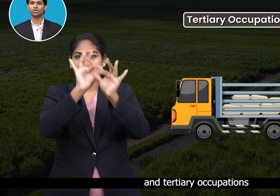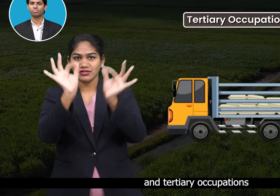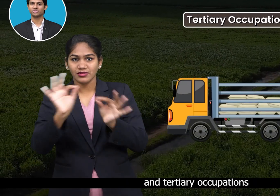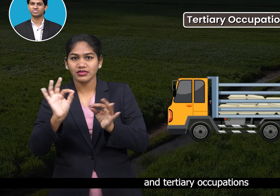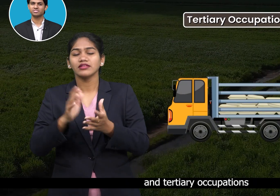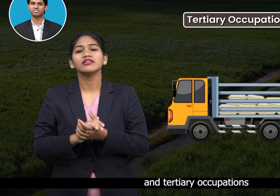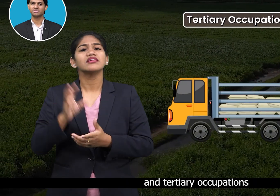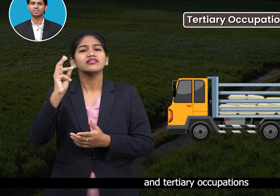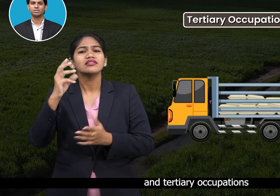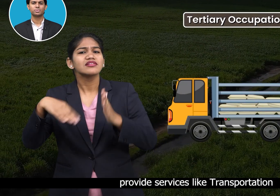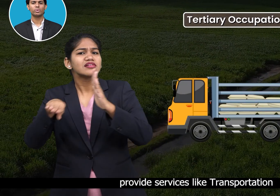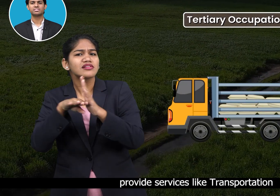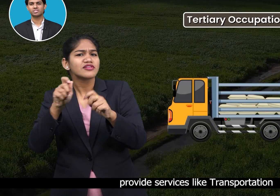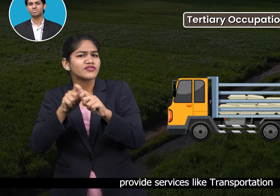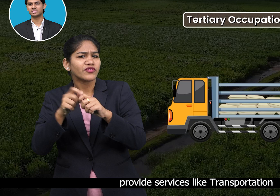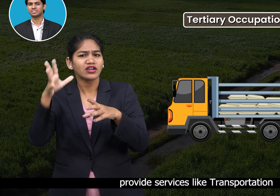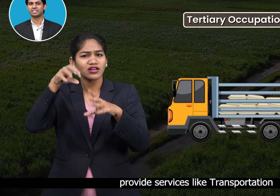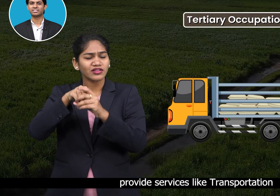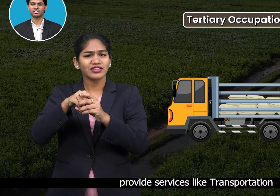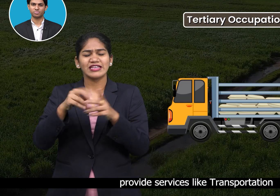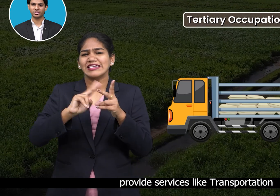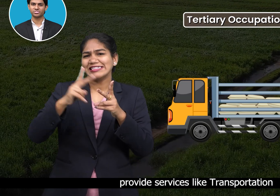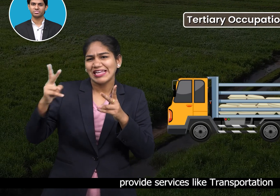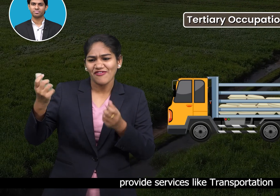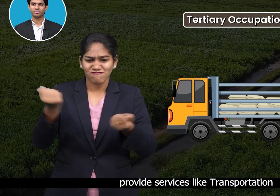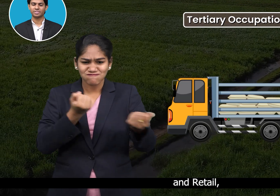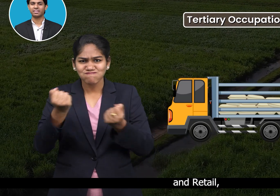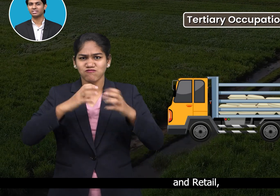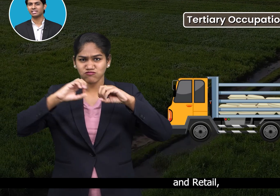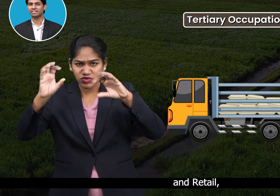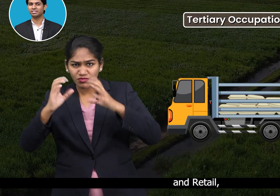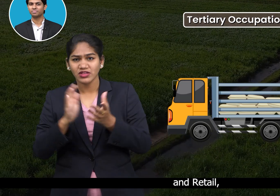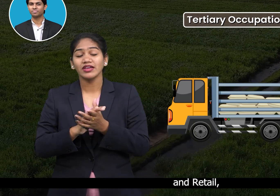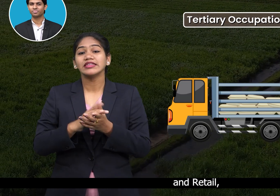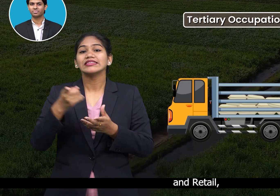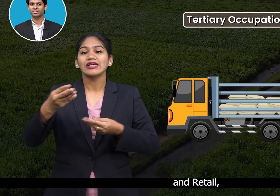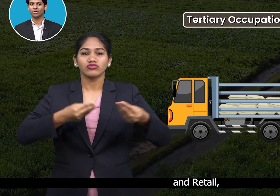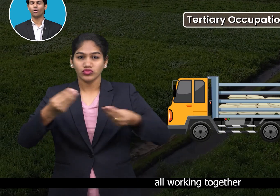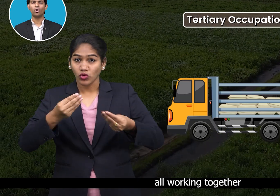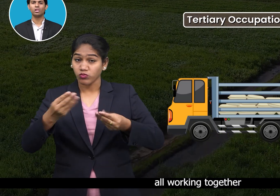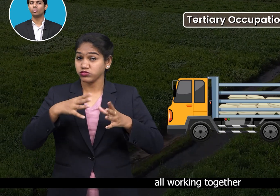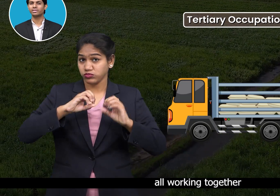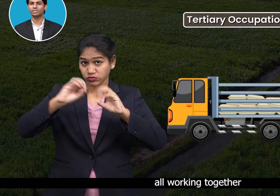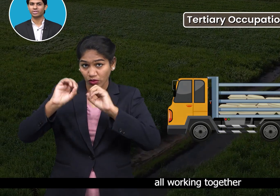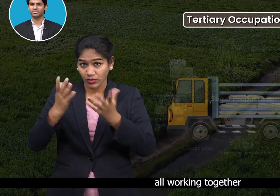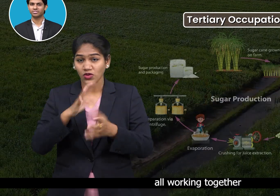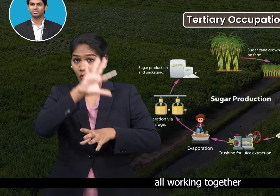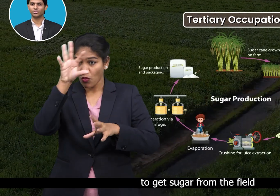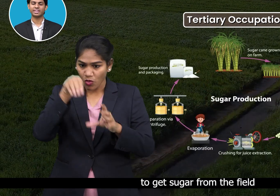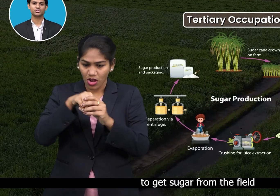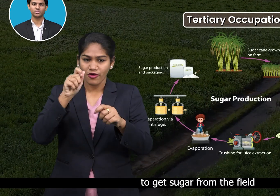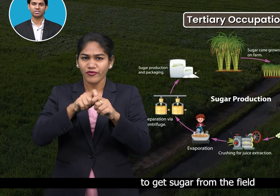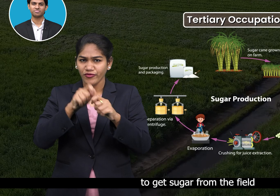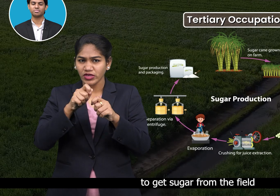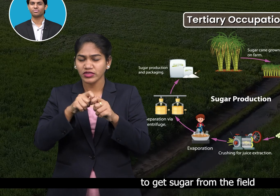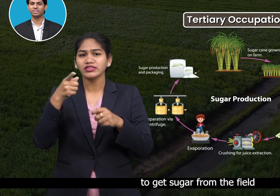tertiary occupations provide services like transportation and retail, all working together to